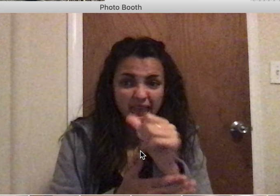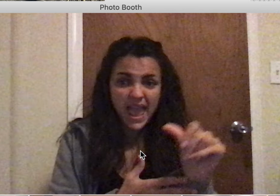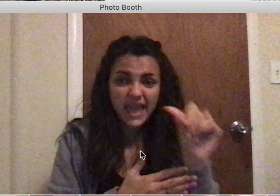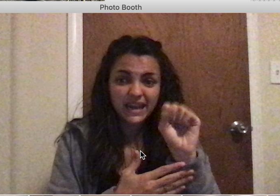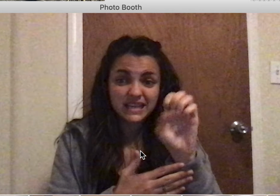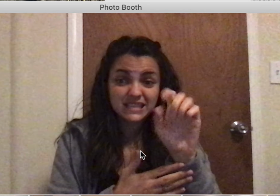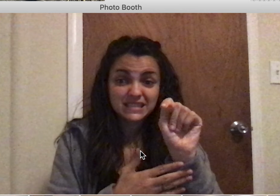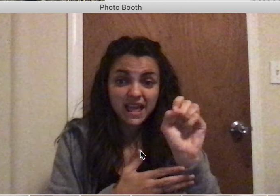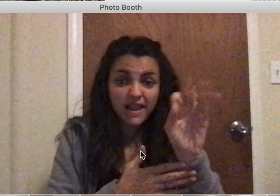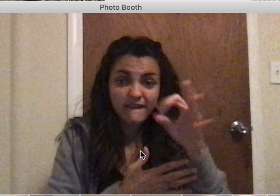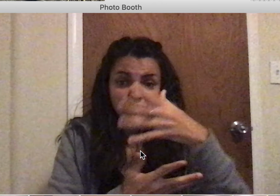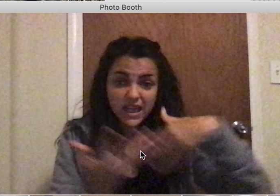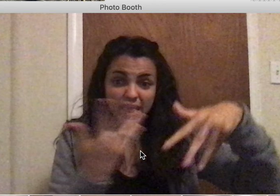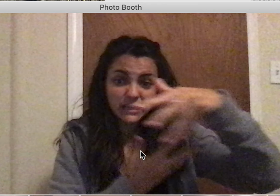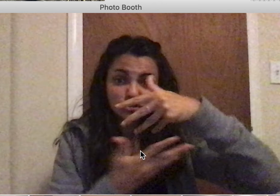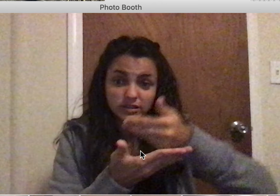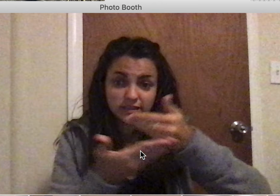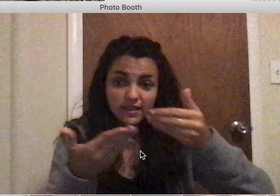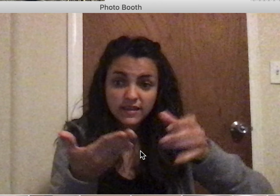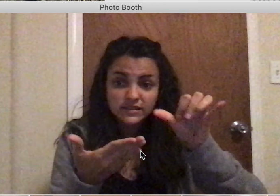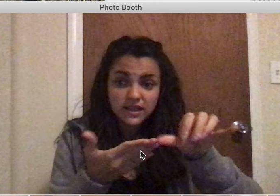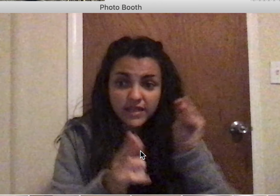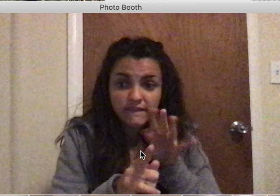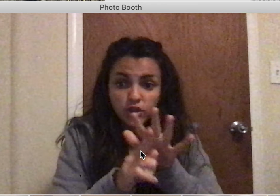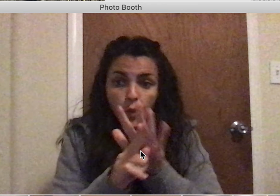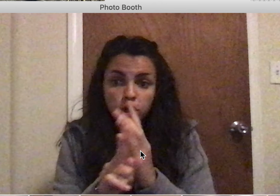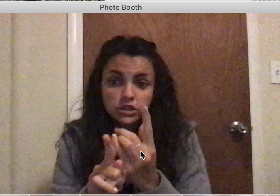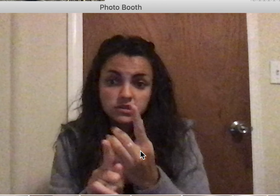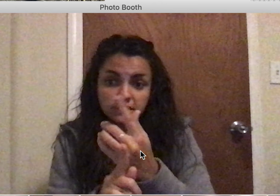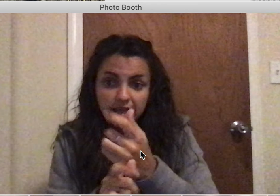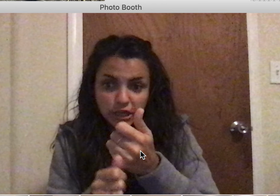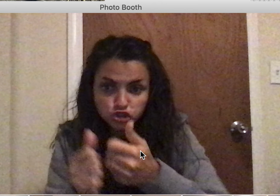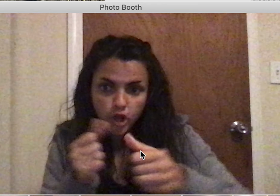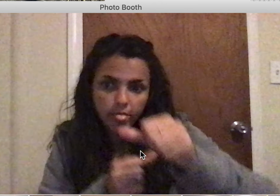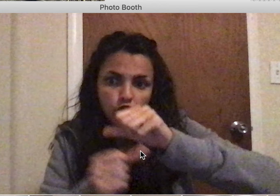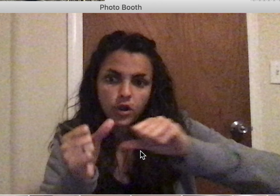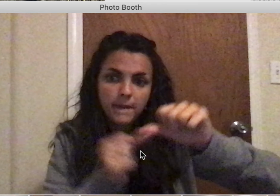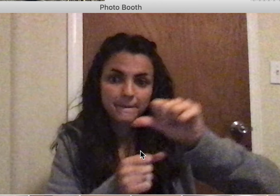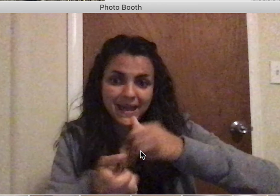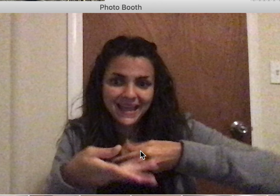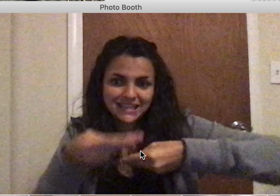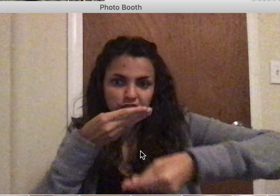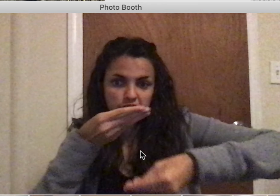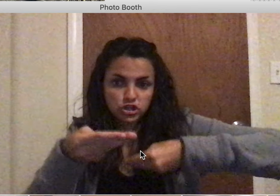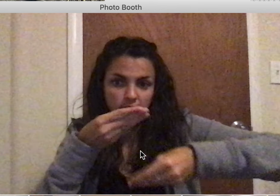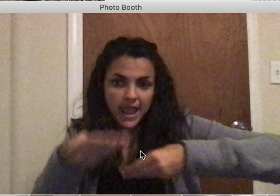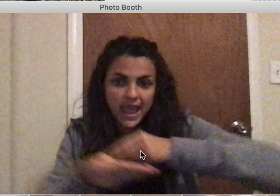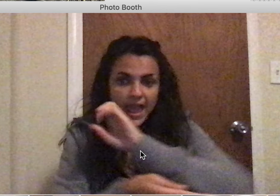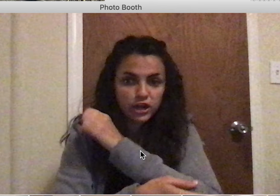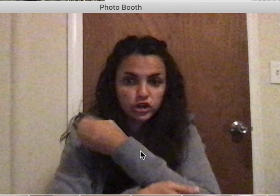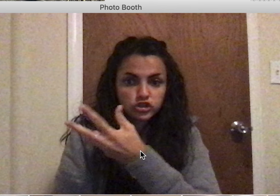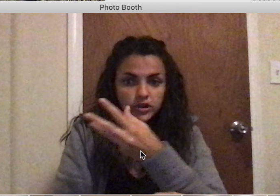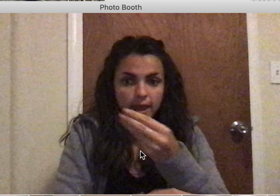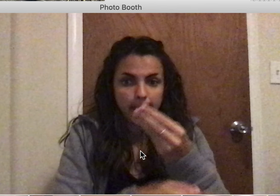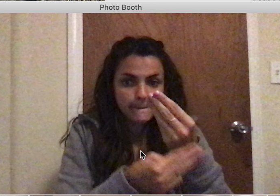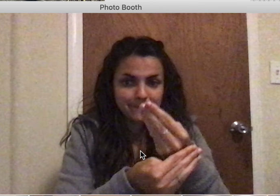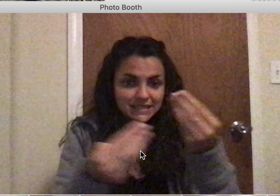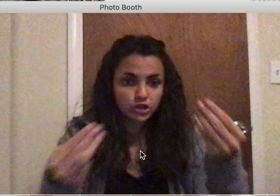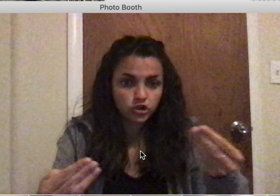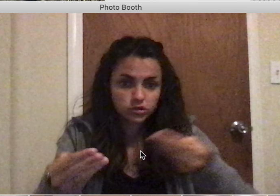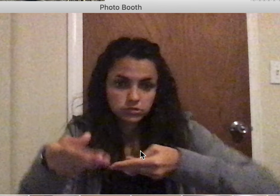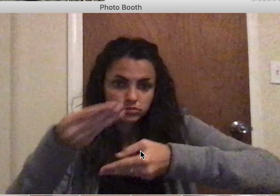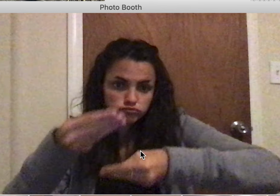one another by exchanging energy or materials. So if you look here, you have the natural world, you have the interactions